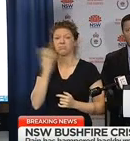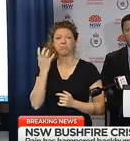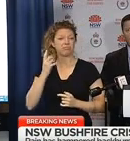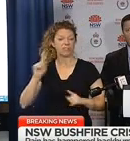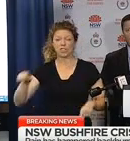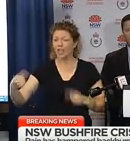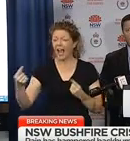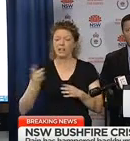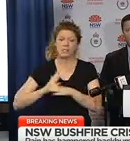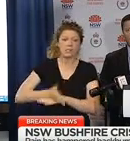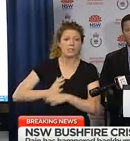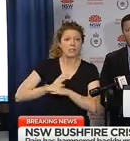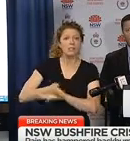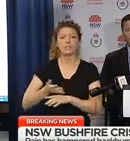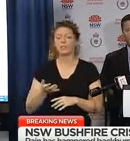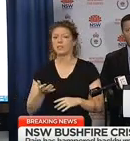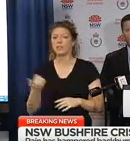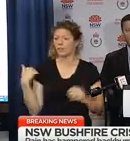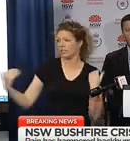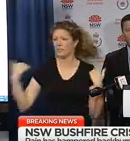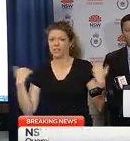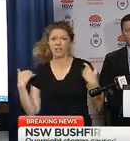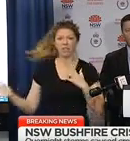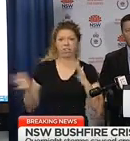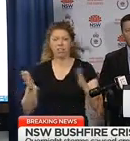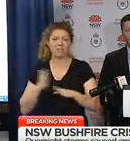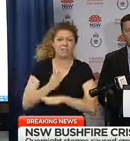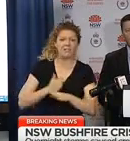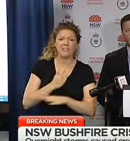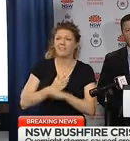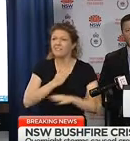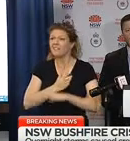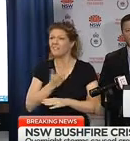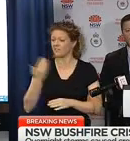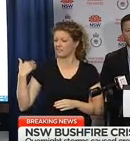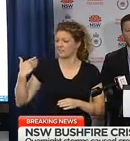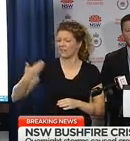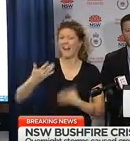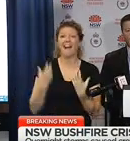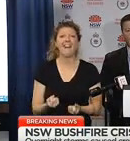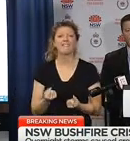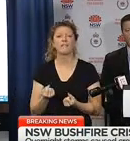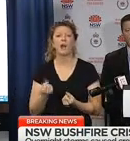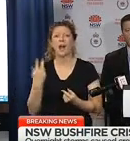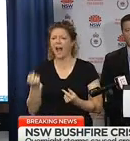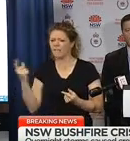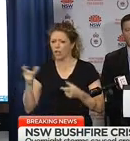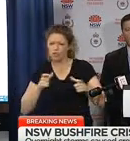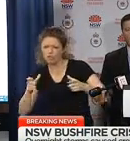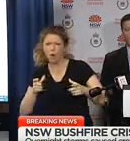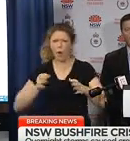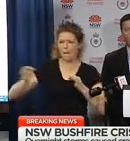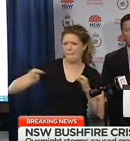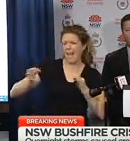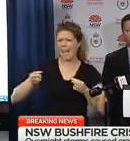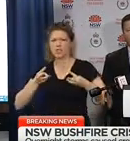challenges, all the competing interests and demands that have been weighed up over recent days, the strategies and the techniques